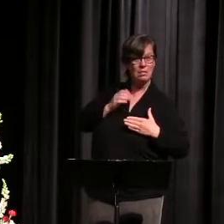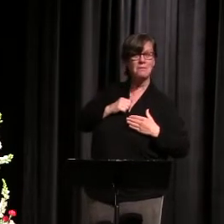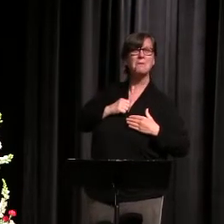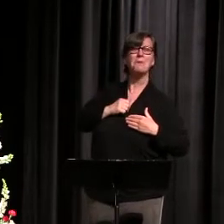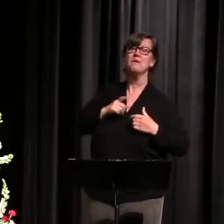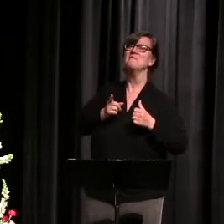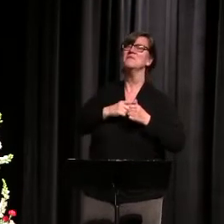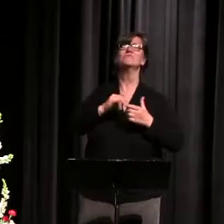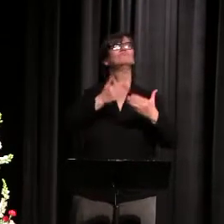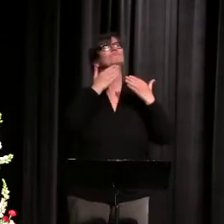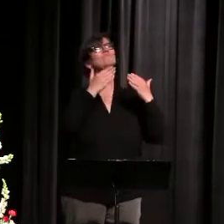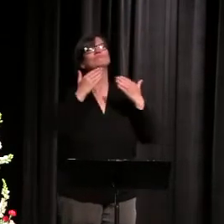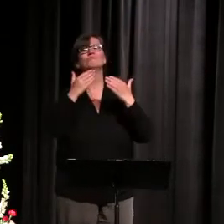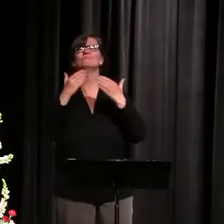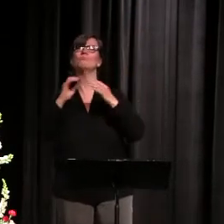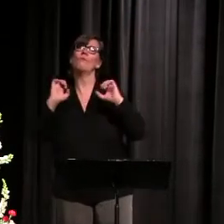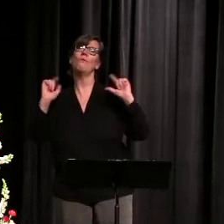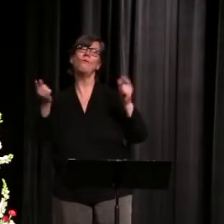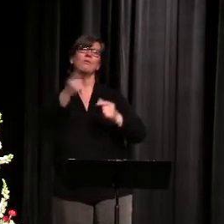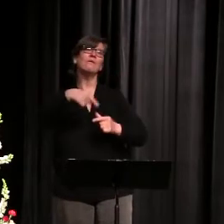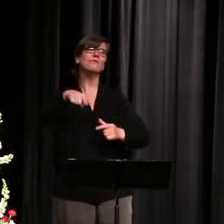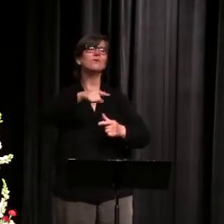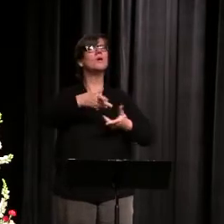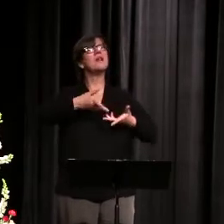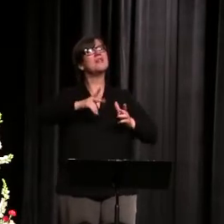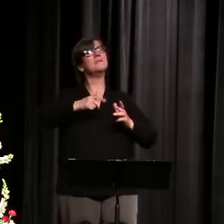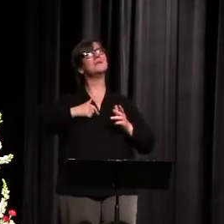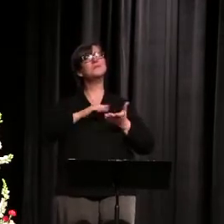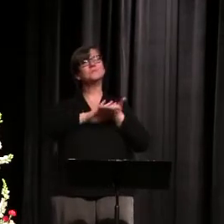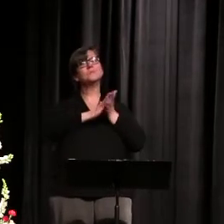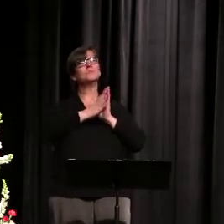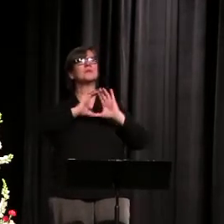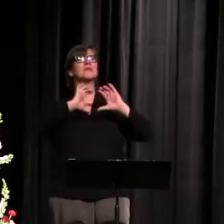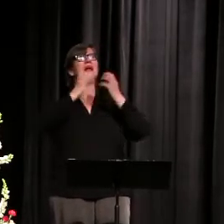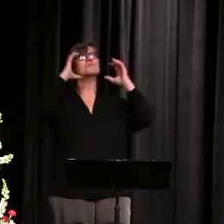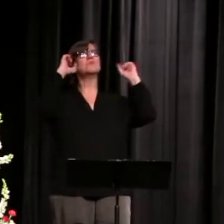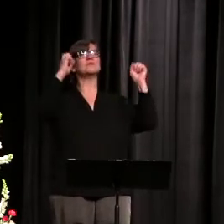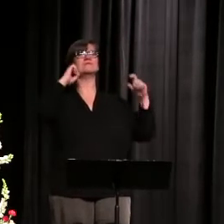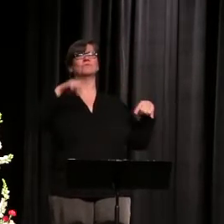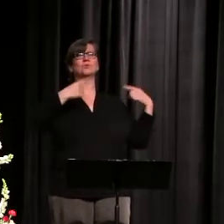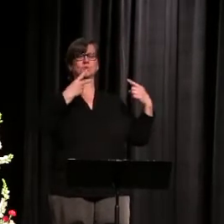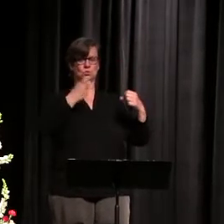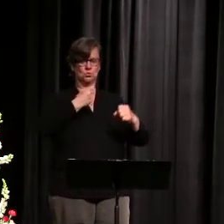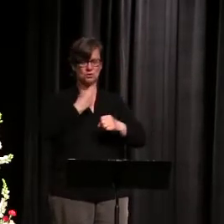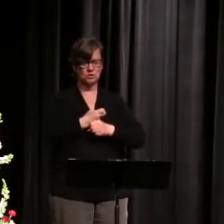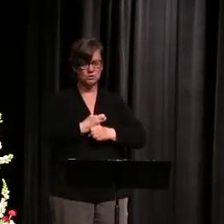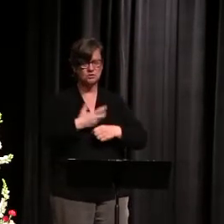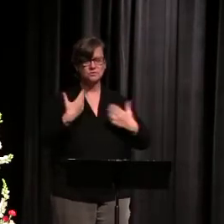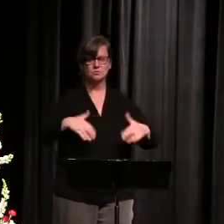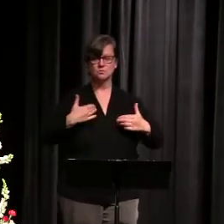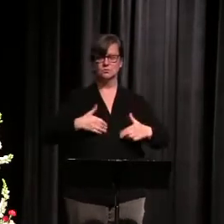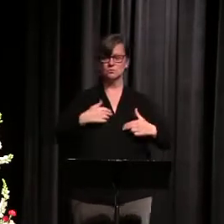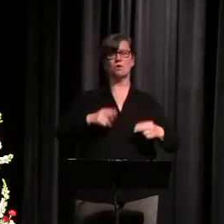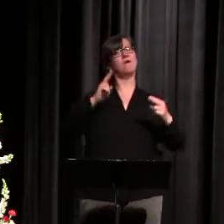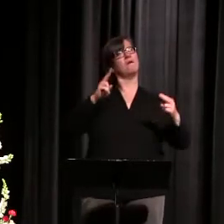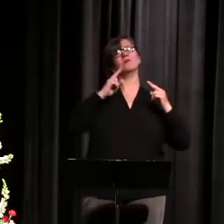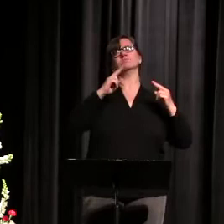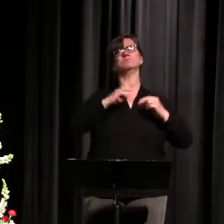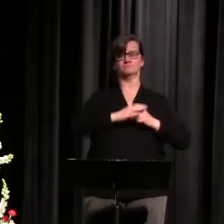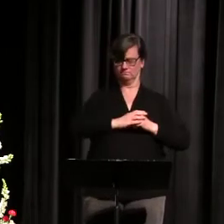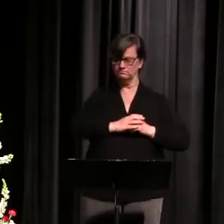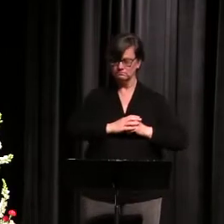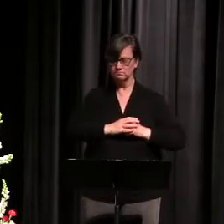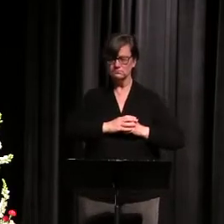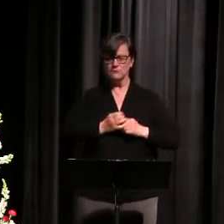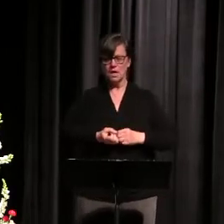you for allowing me to be the class president for the past 2 years. It has truly been the biggest honor. Ever since May of last year,